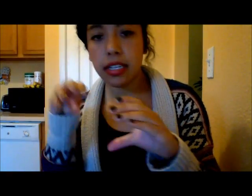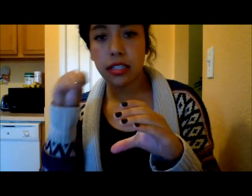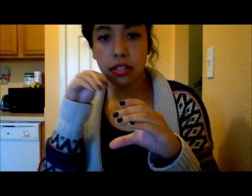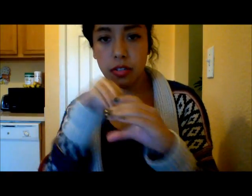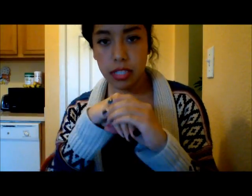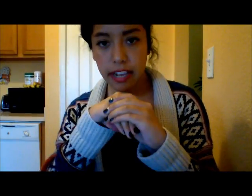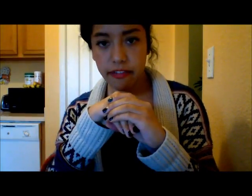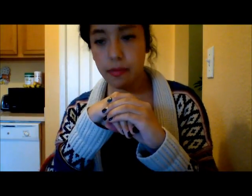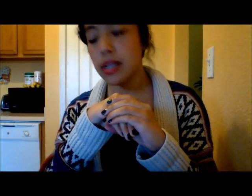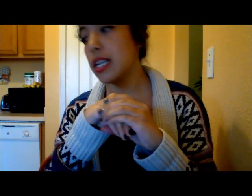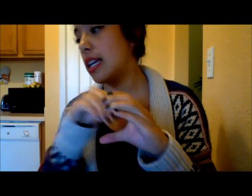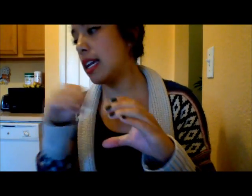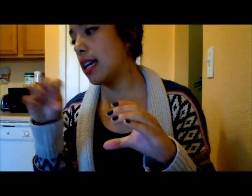Savings, to save money,